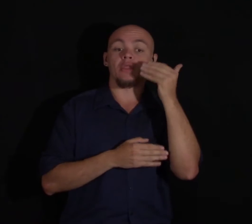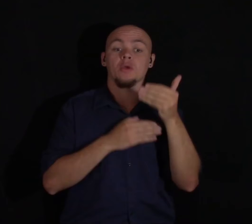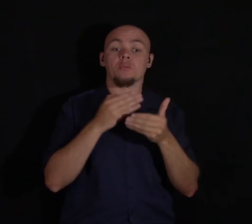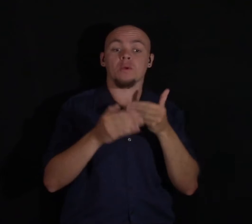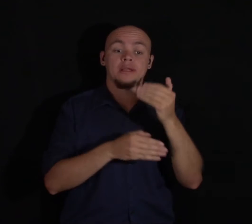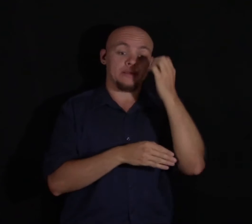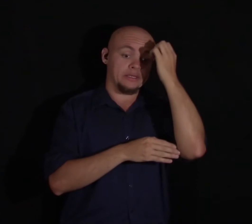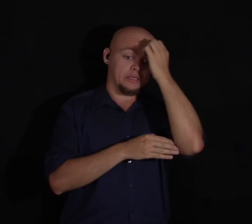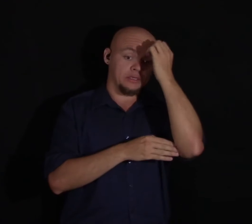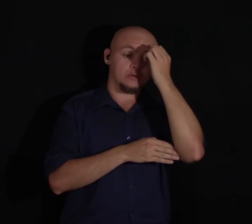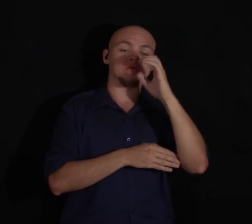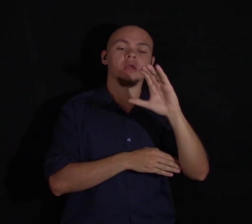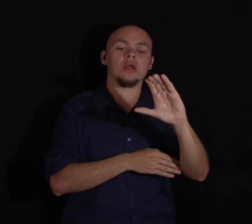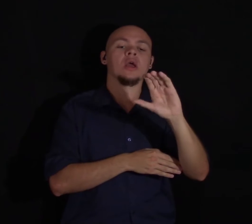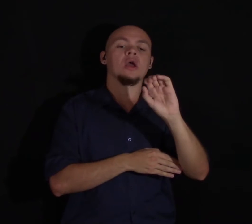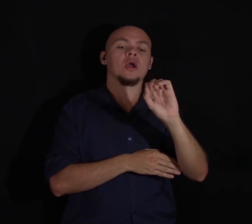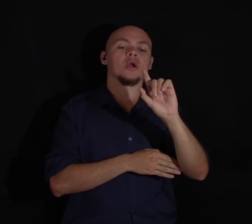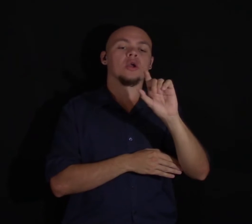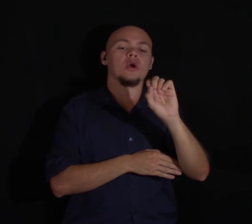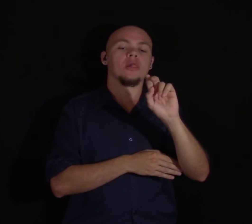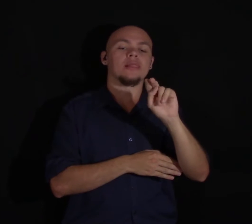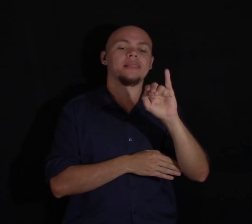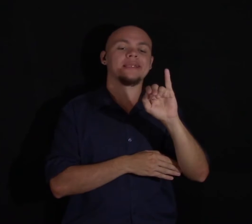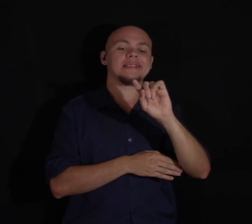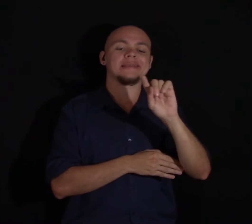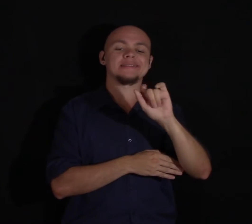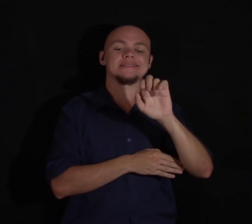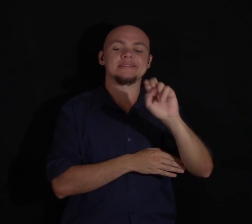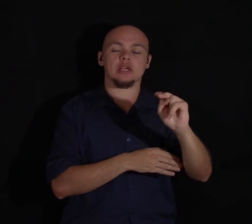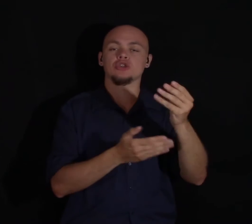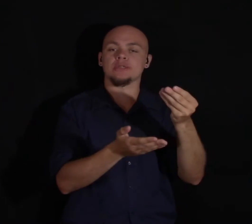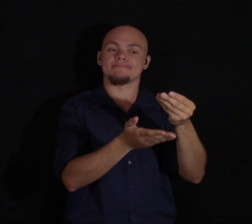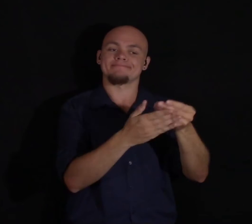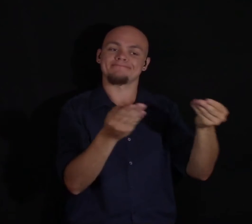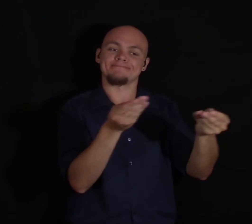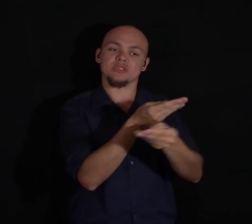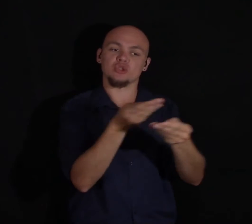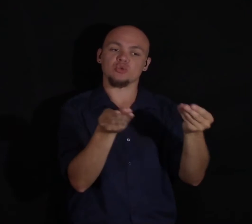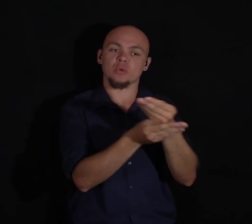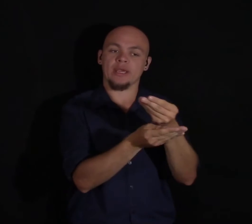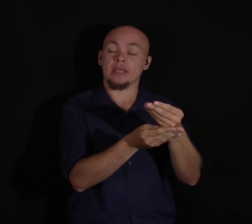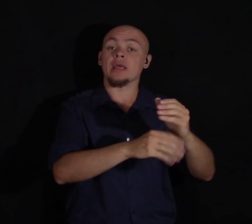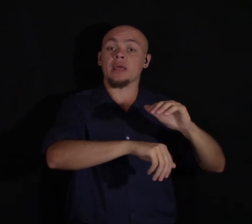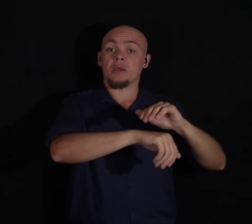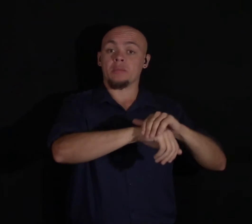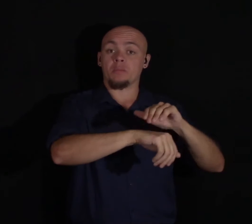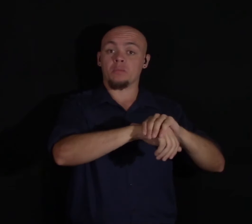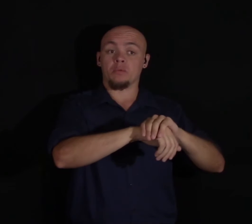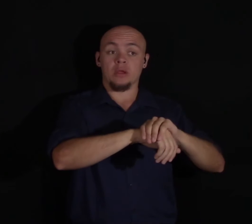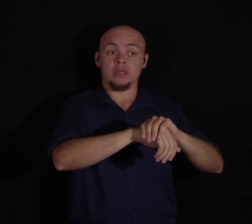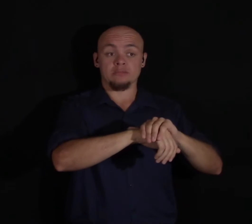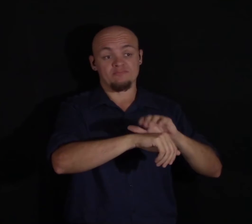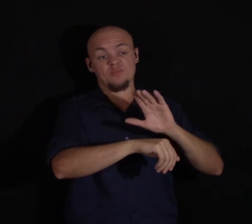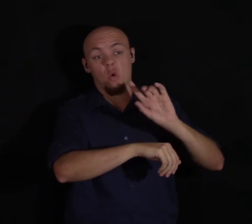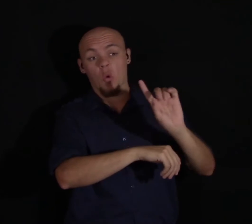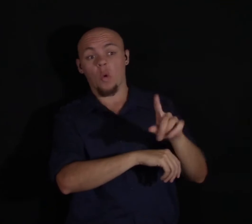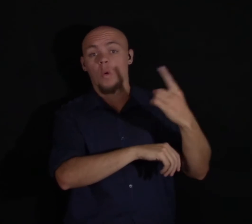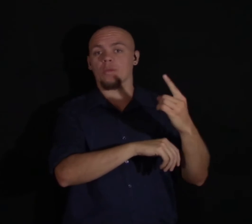European colonization and trade. In Britain only could he further the execution of his plan. He was forever